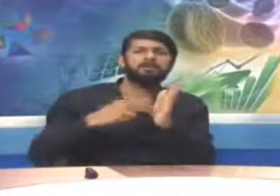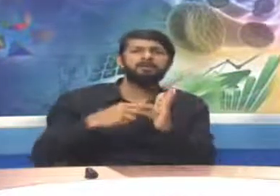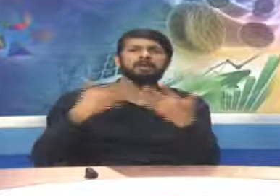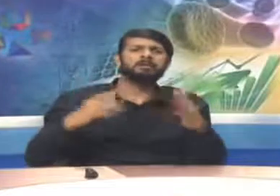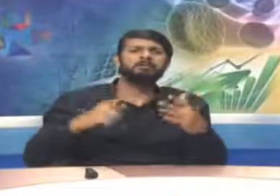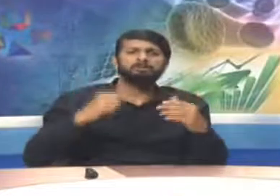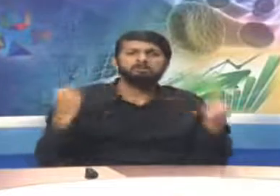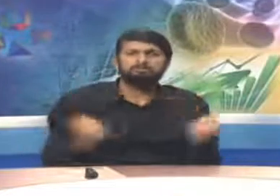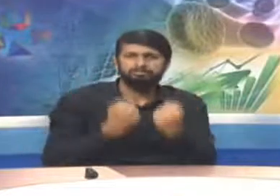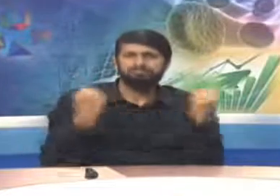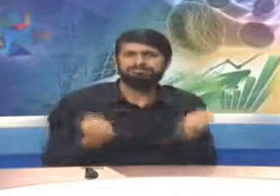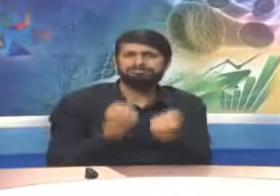describe the